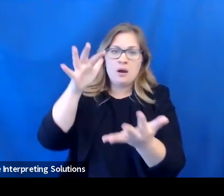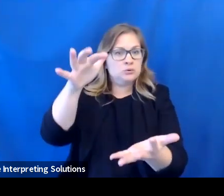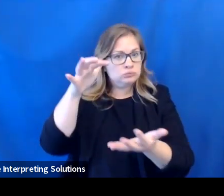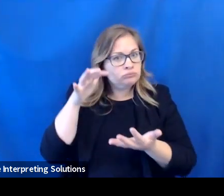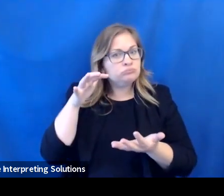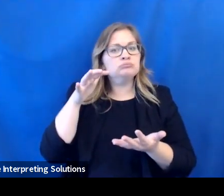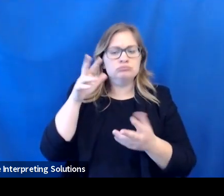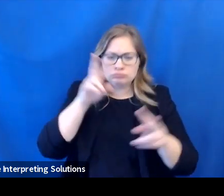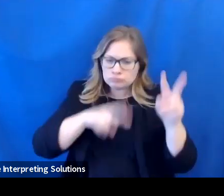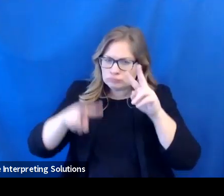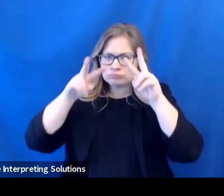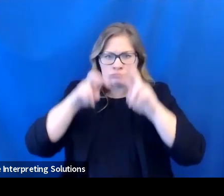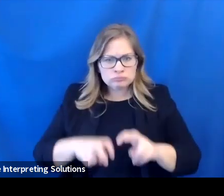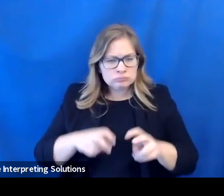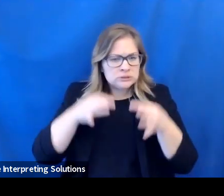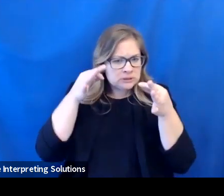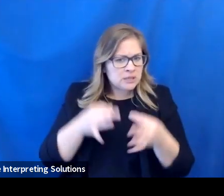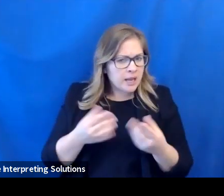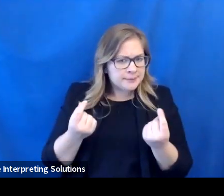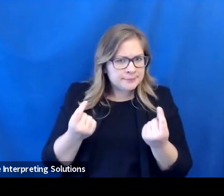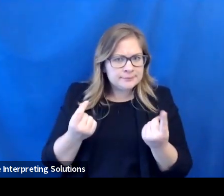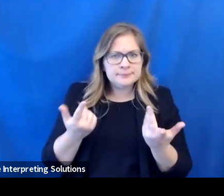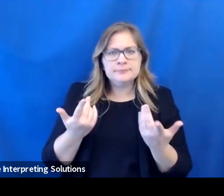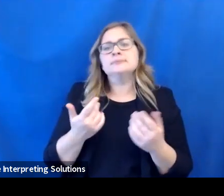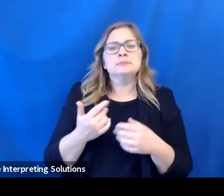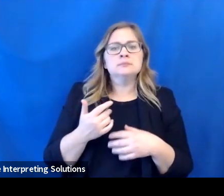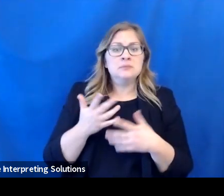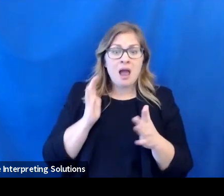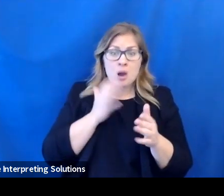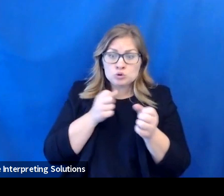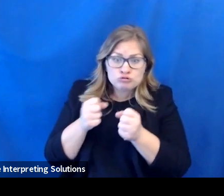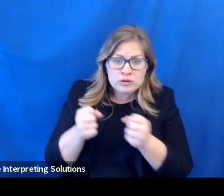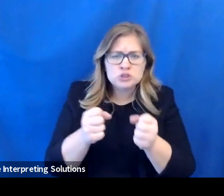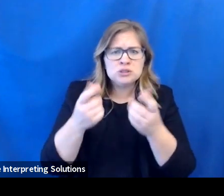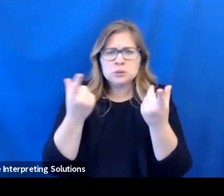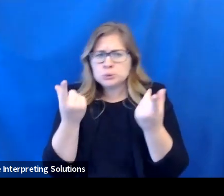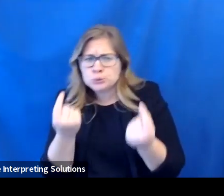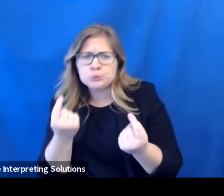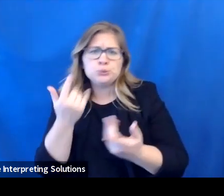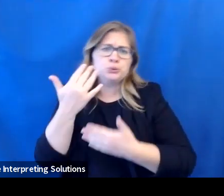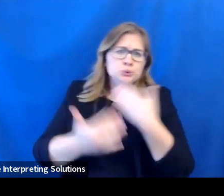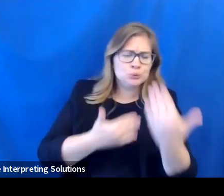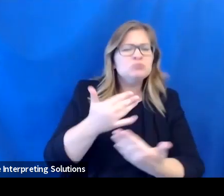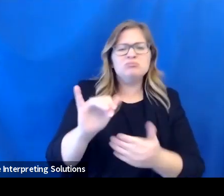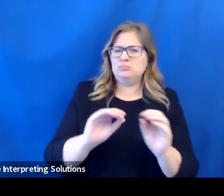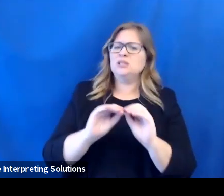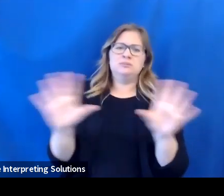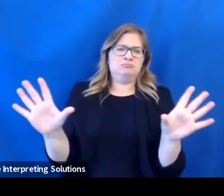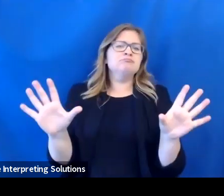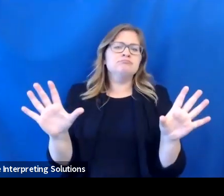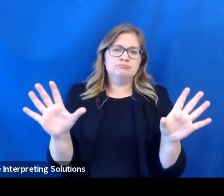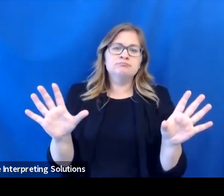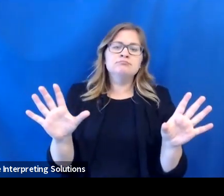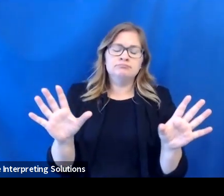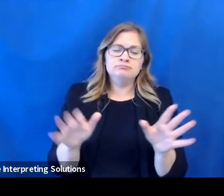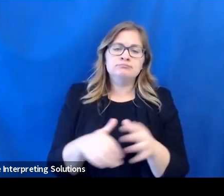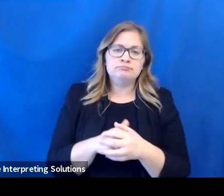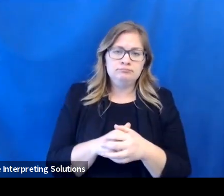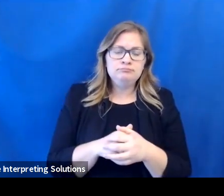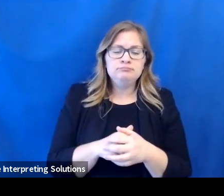even becoming sharper, but very similar to that I laid out 2 weeks ago, that we bend the curve,